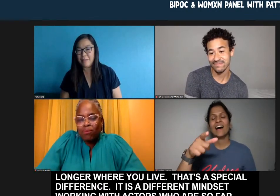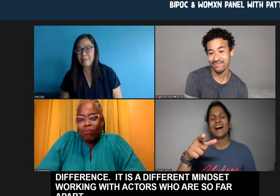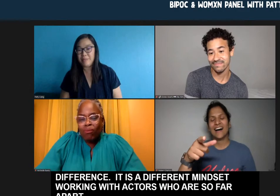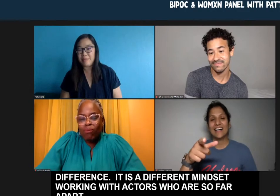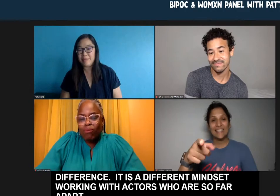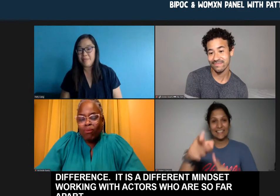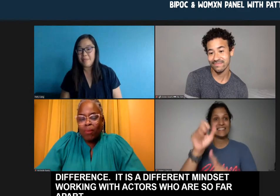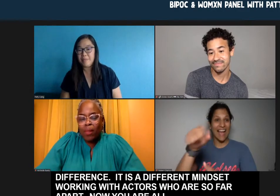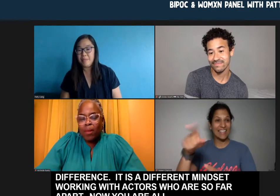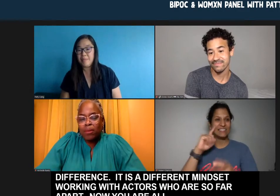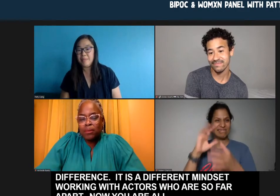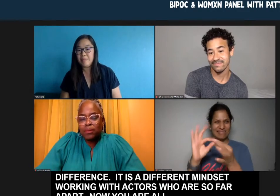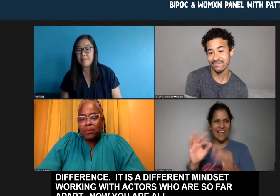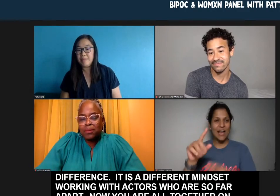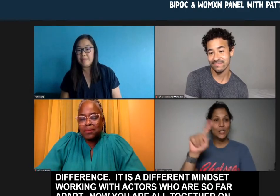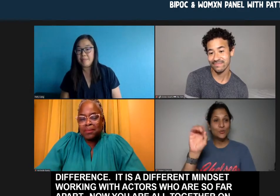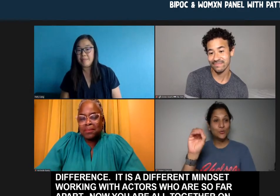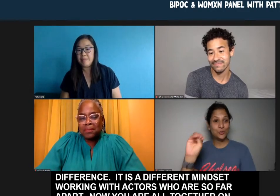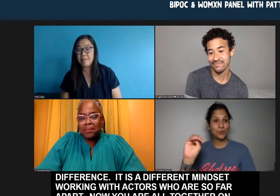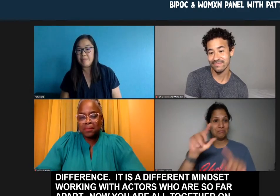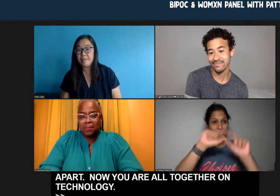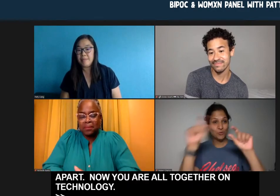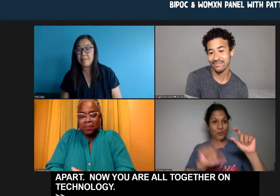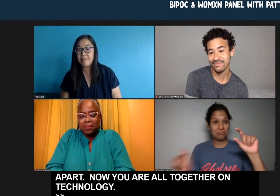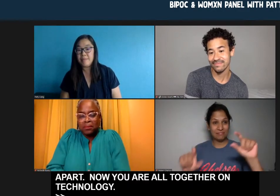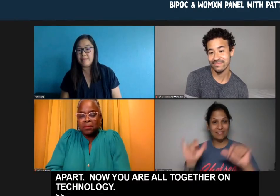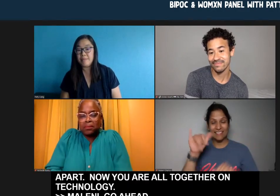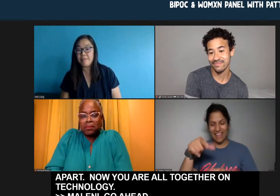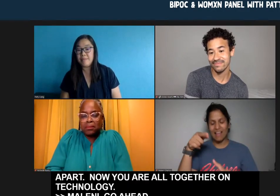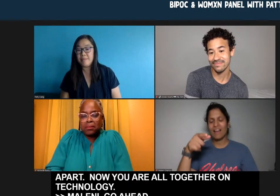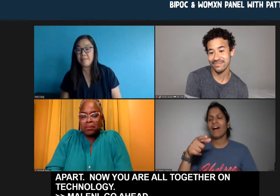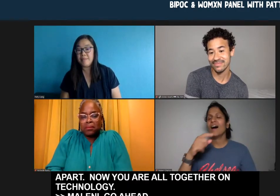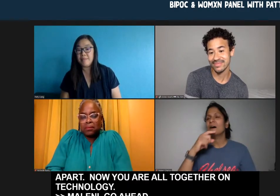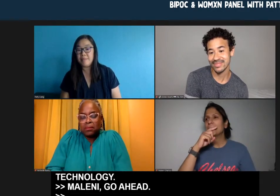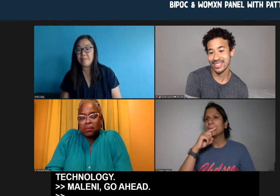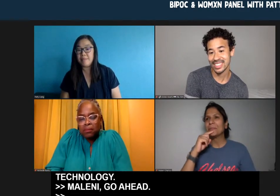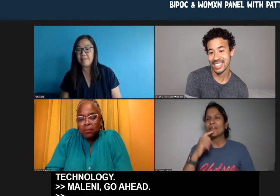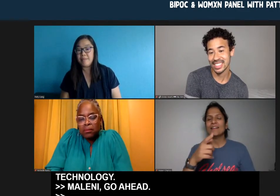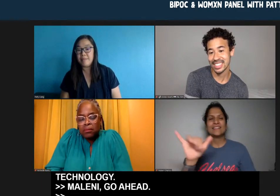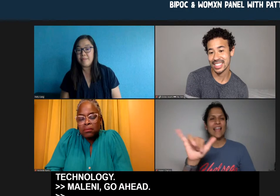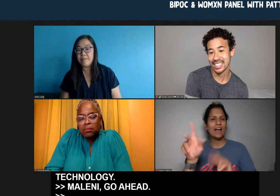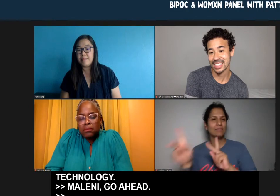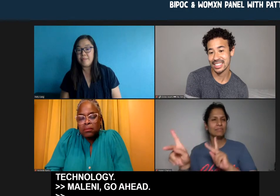now, Melanie, go ahead. Yes. And just to piggyback on that comment about Zoom,